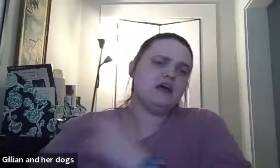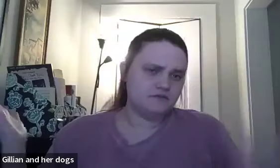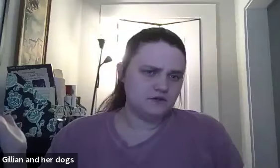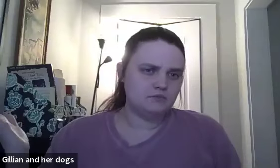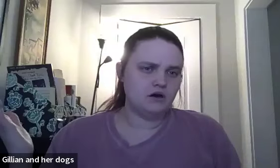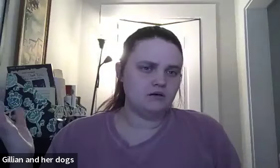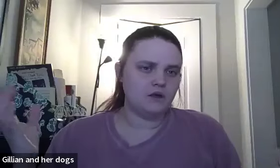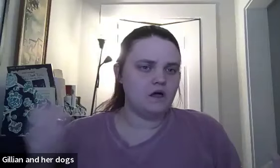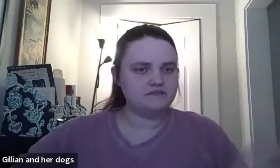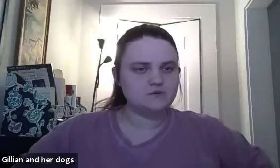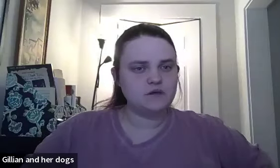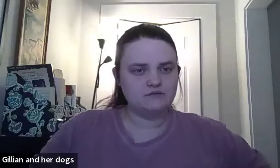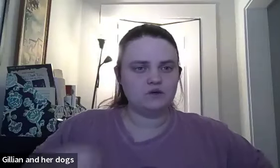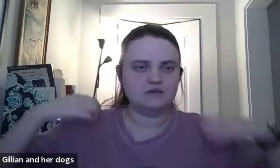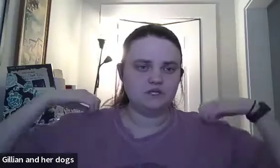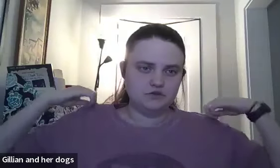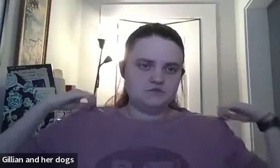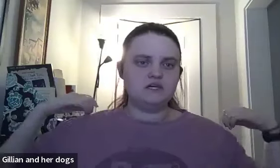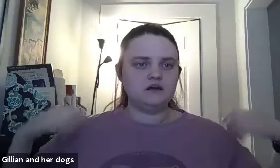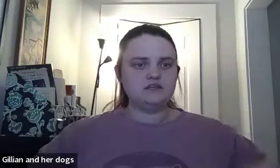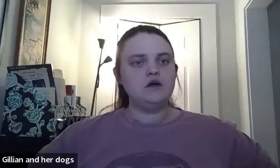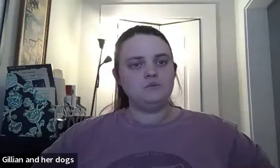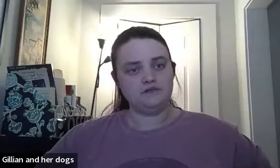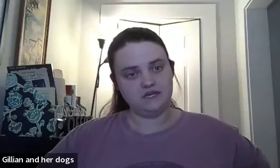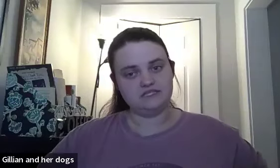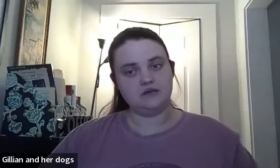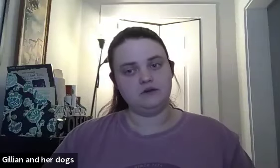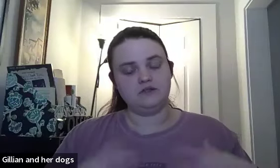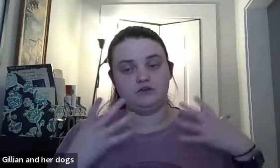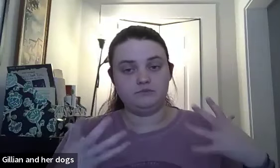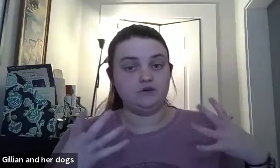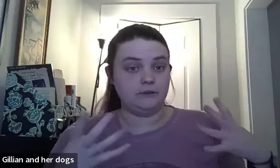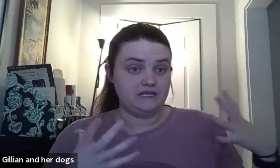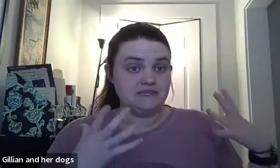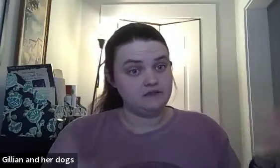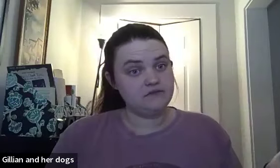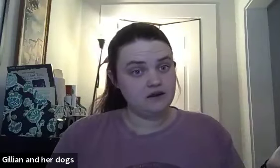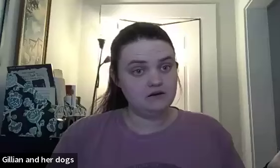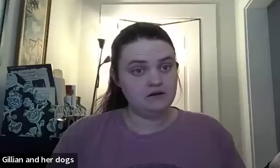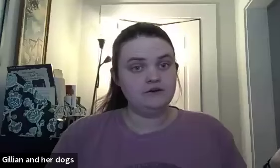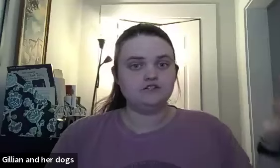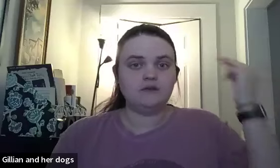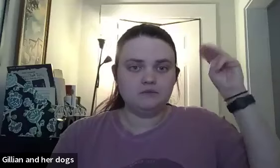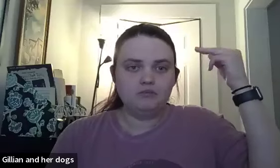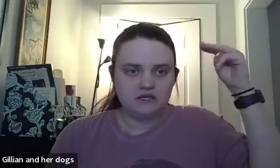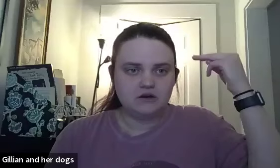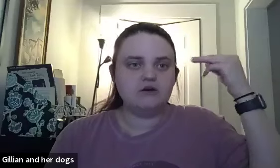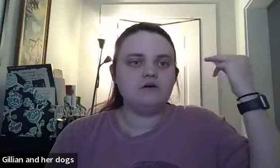We have a few a lot of the times we have ones that we use because we have like a big group of kids that live there. So like